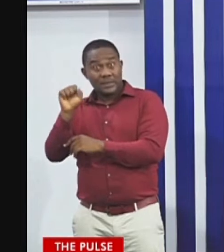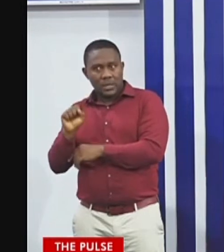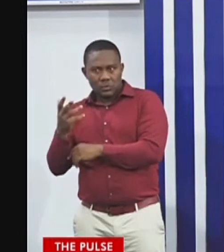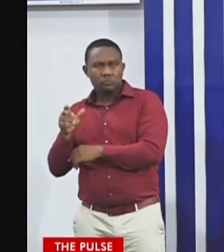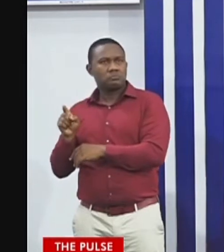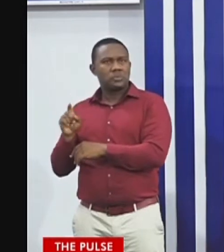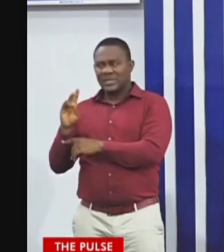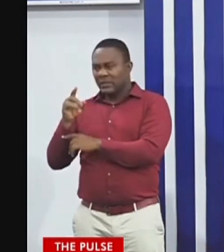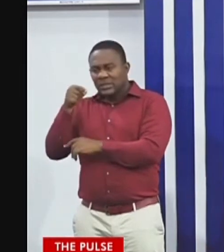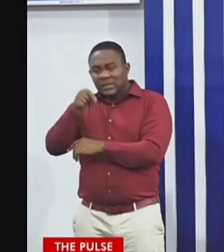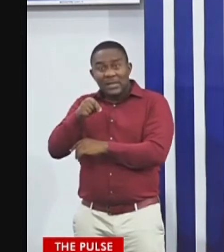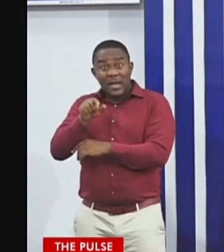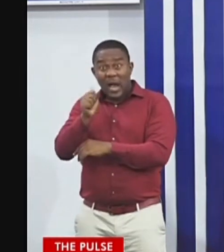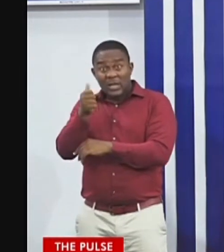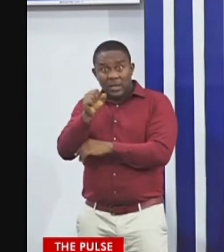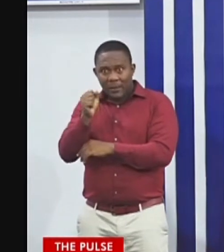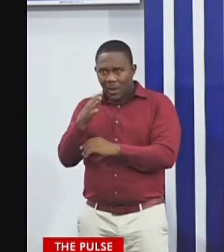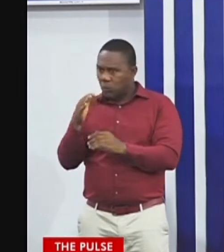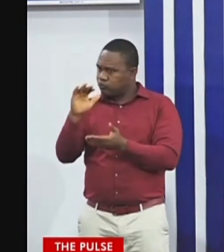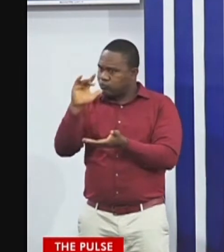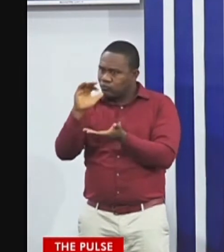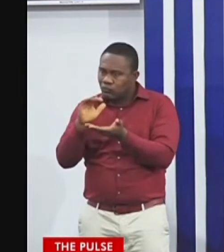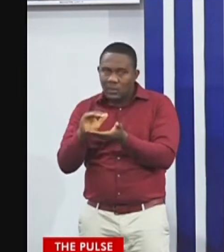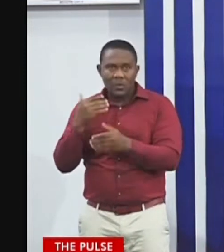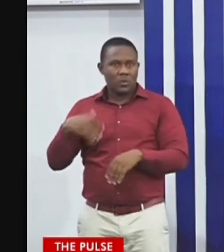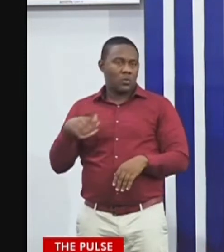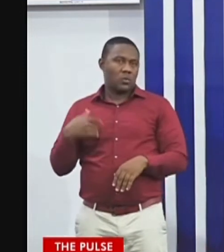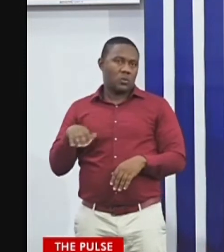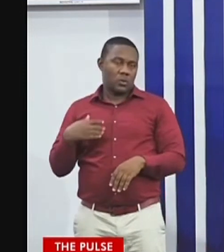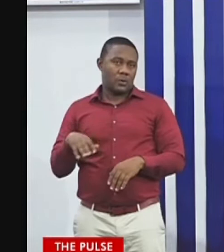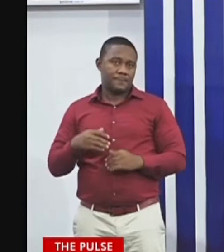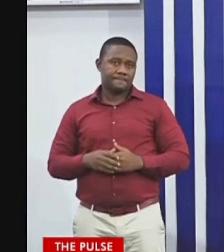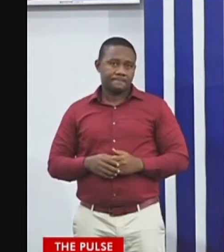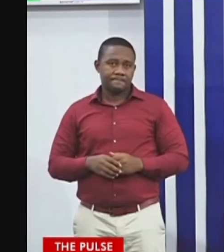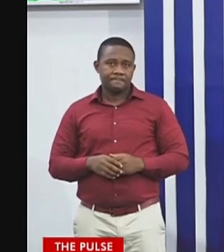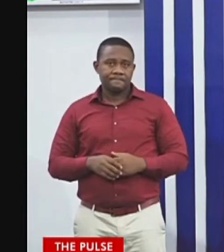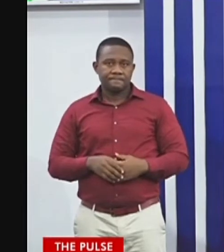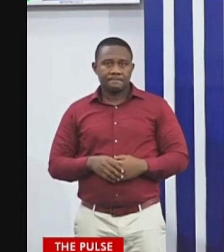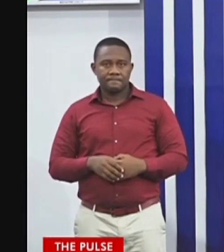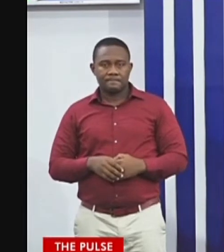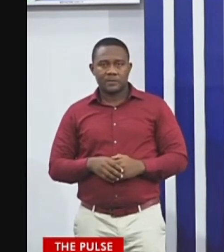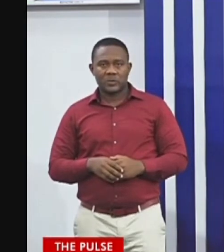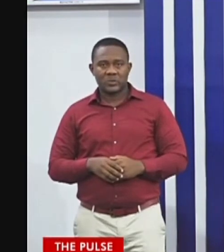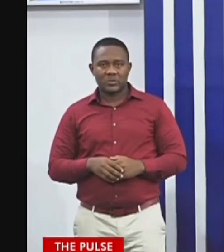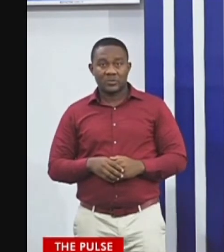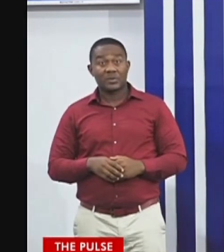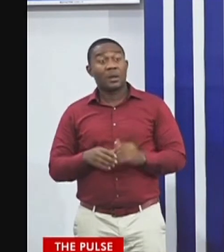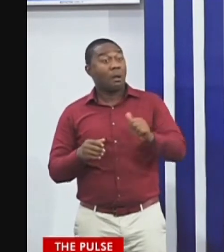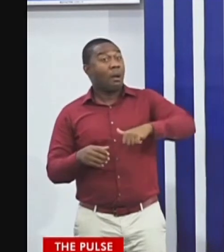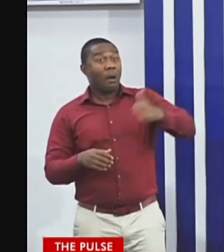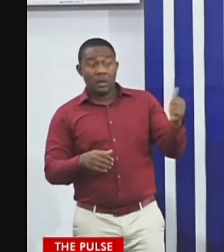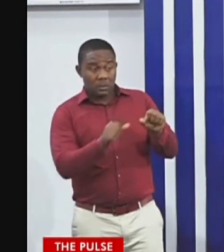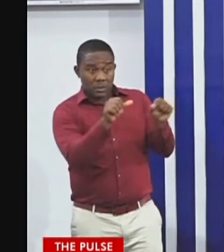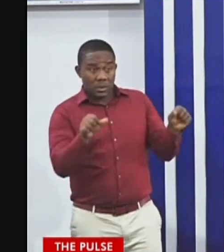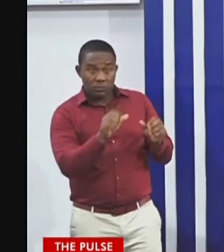said, 20 out of the 24 districts that reported cases in the last update. The rest of the country contributed